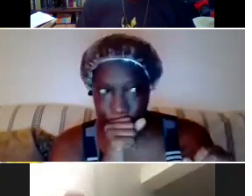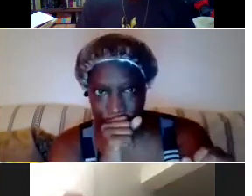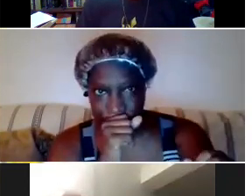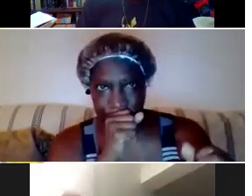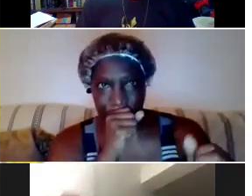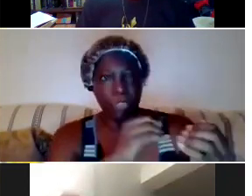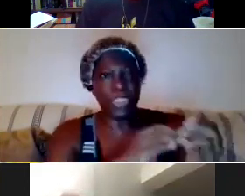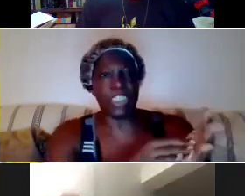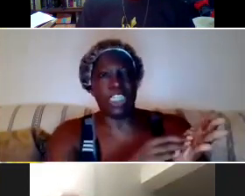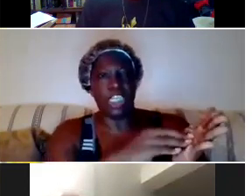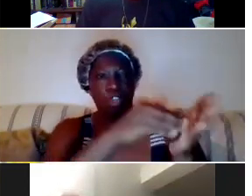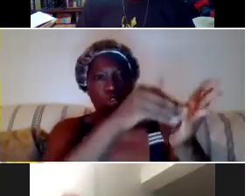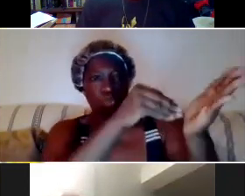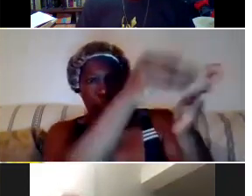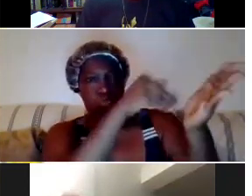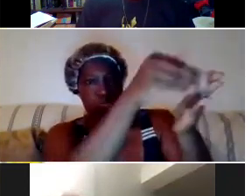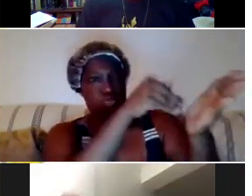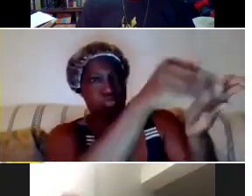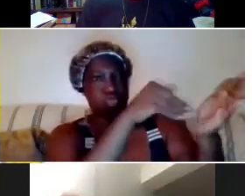billion, you would see this.